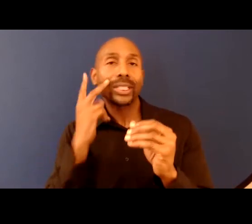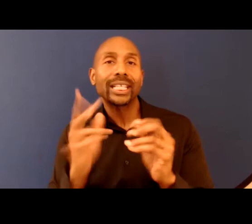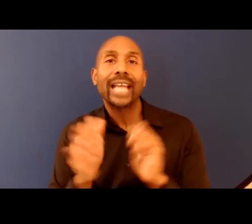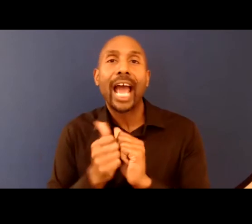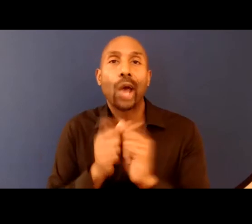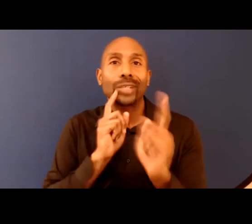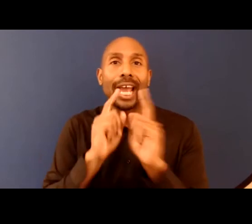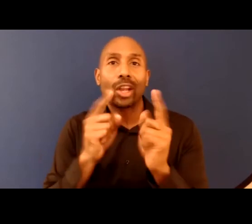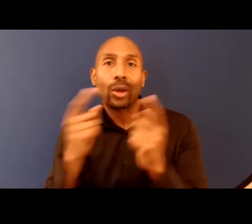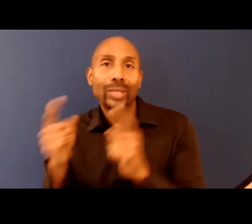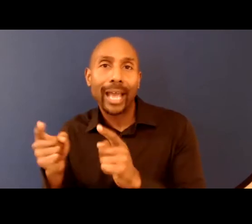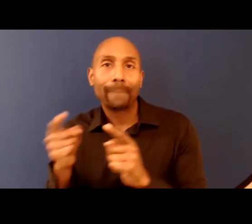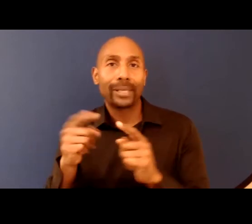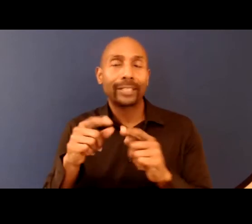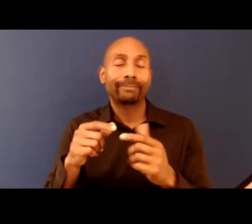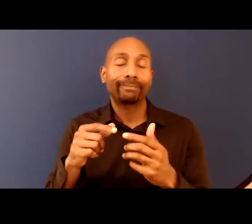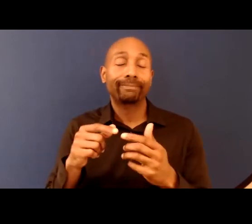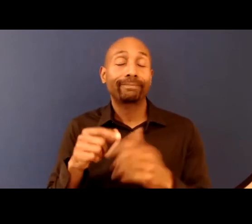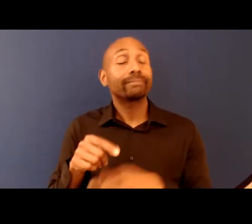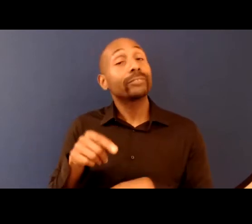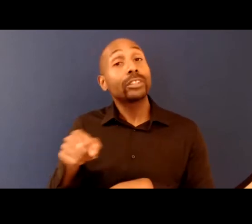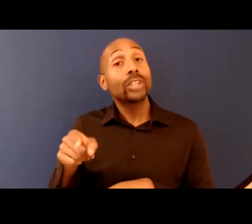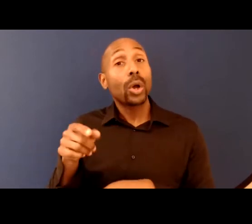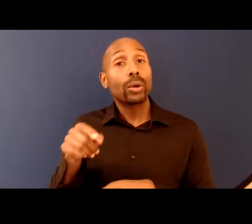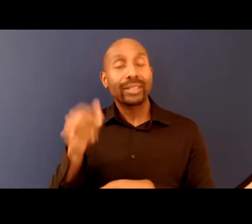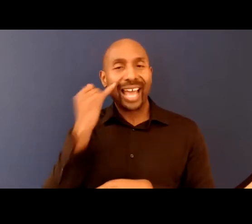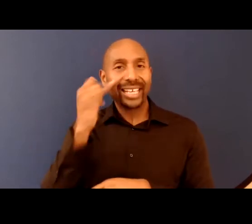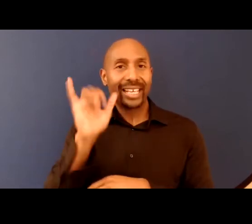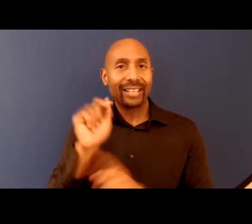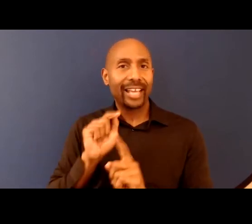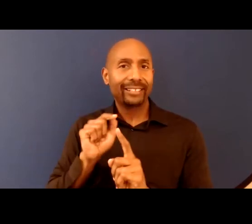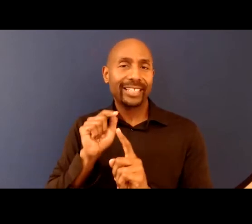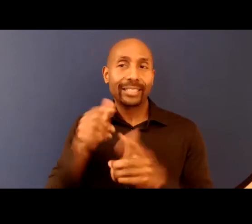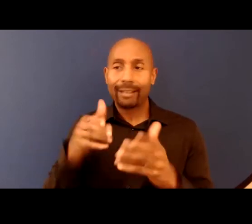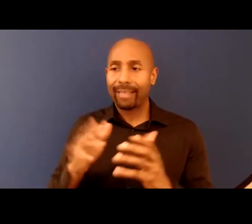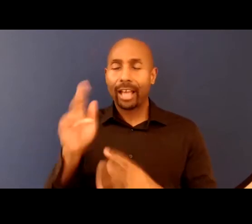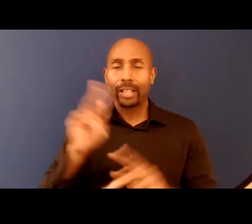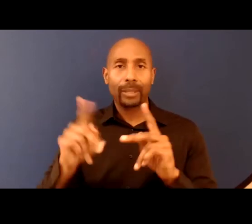And so this idea that not only does this allow folks who have been